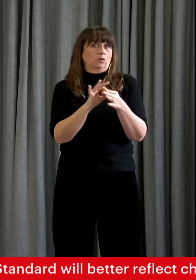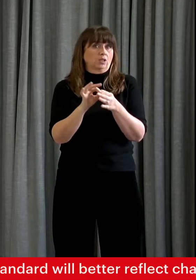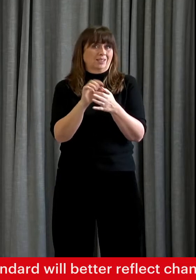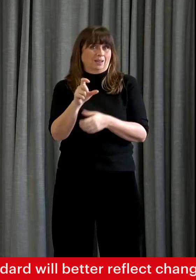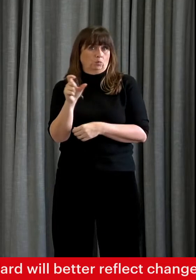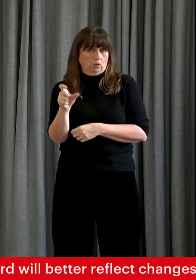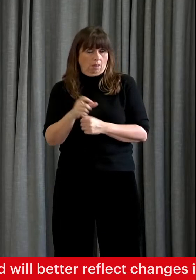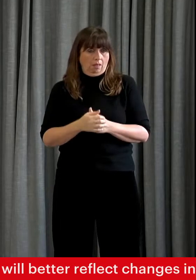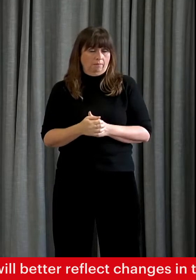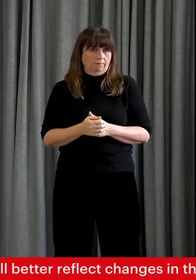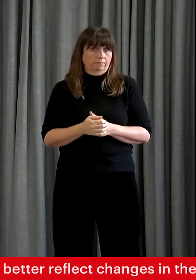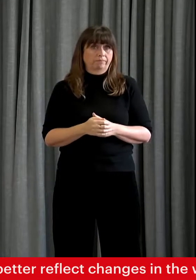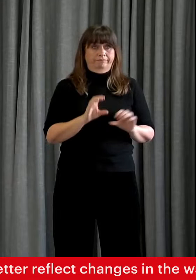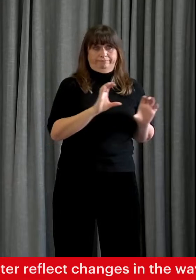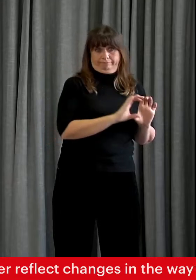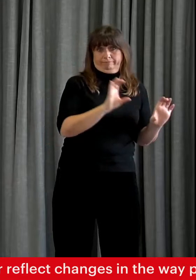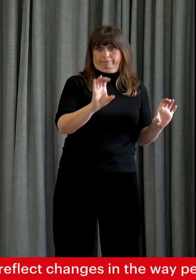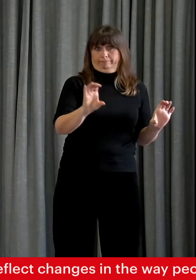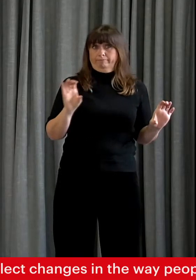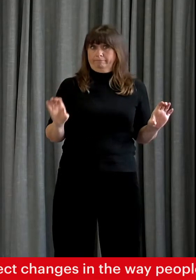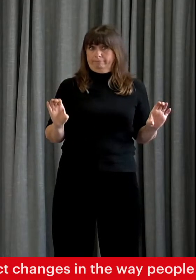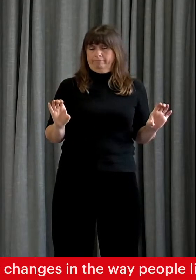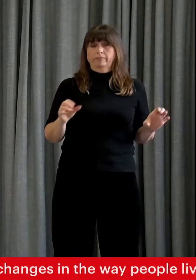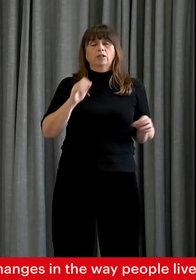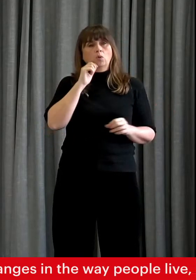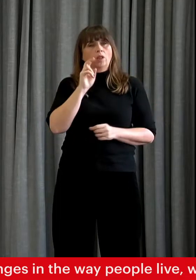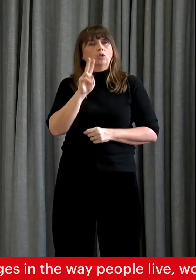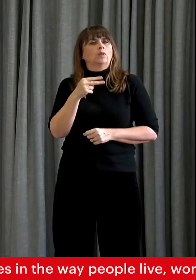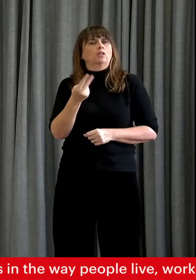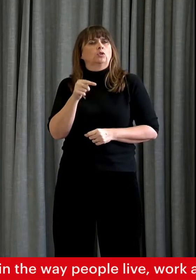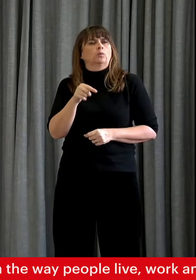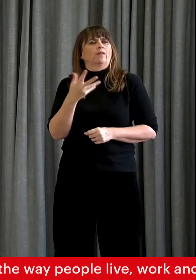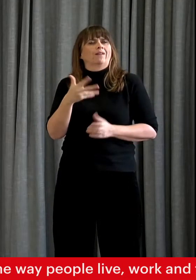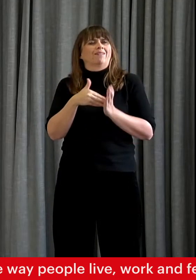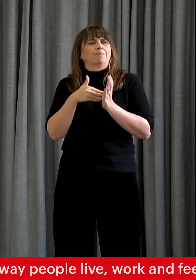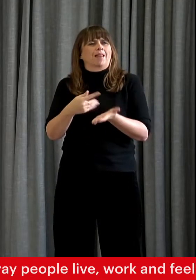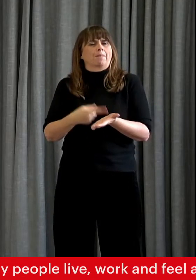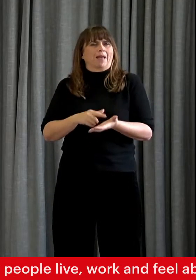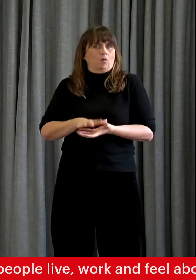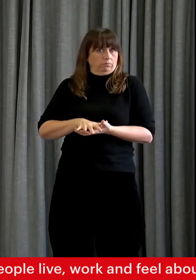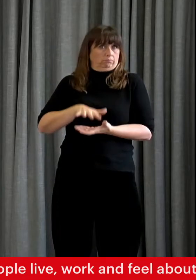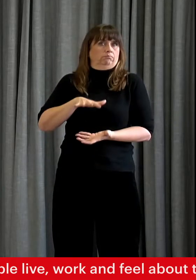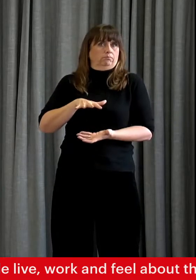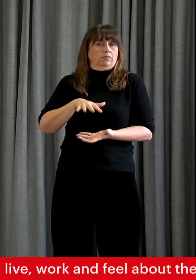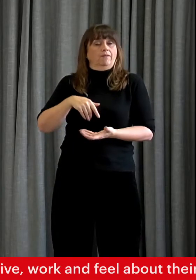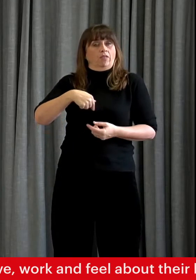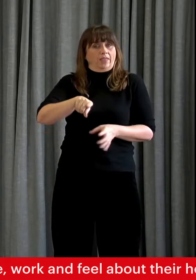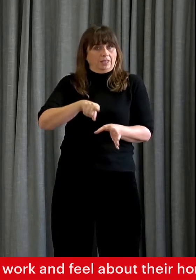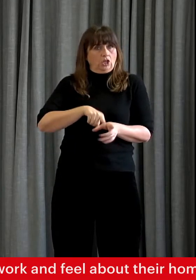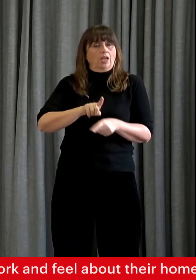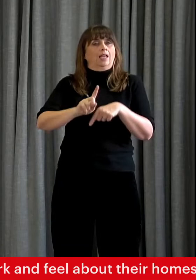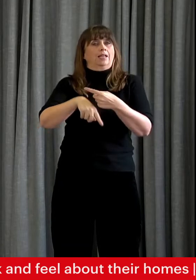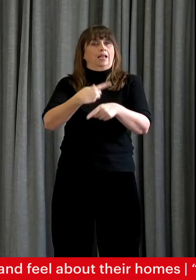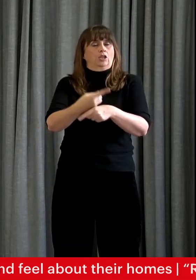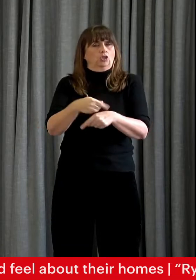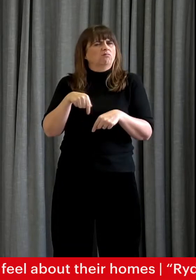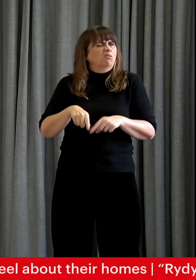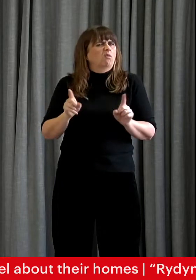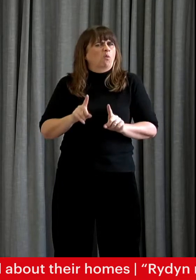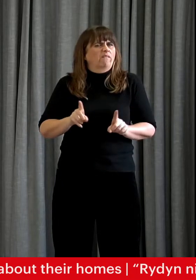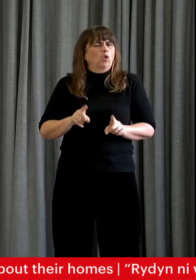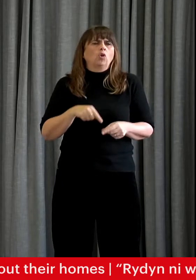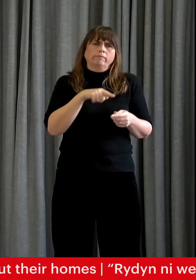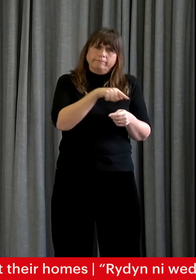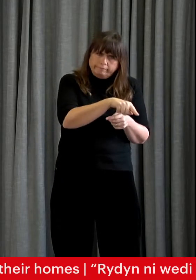to provide additional support, I intend to make 22.5 million available across this year and next, targeted at supporting